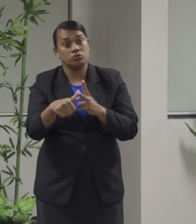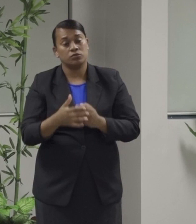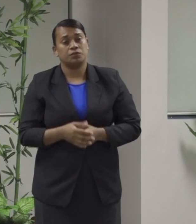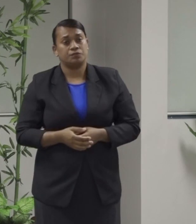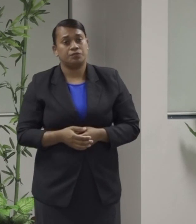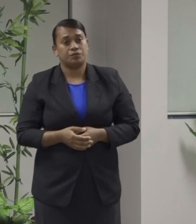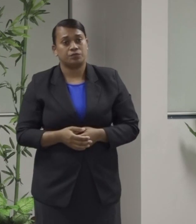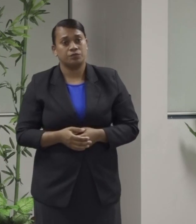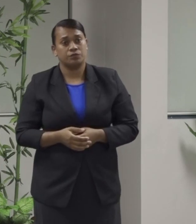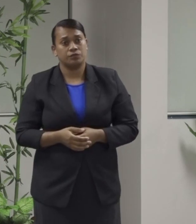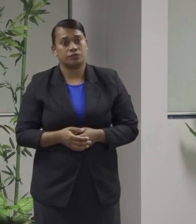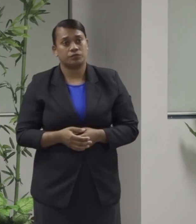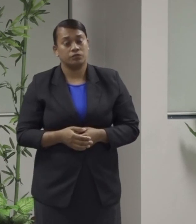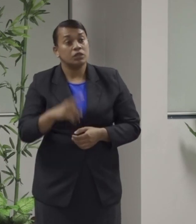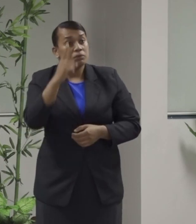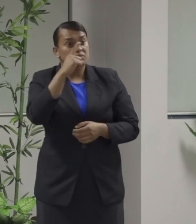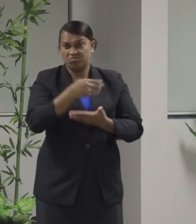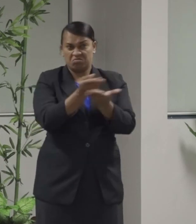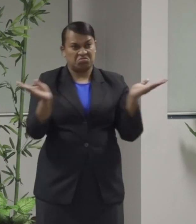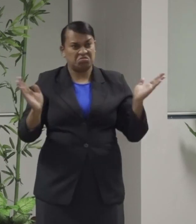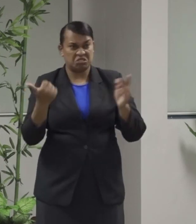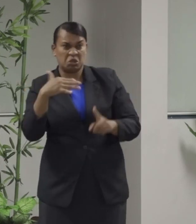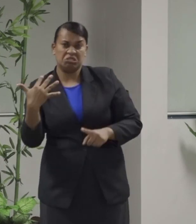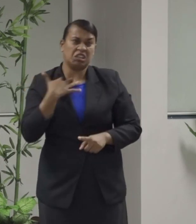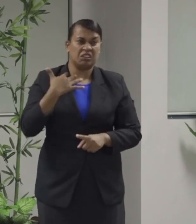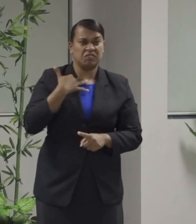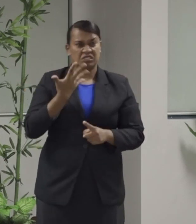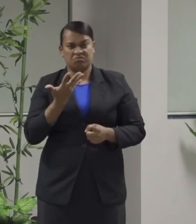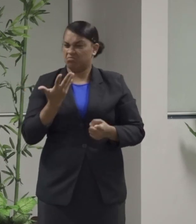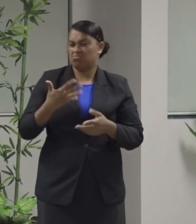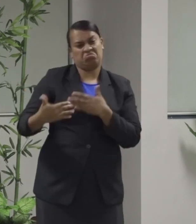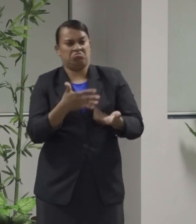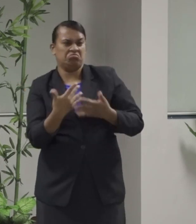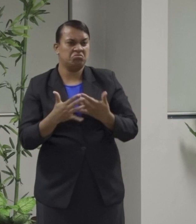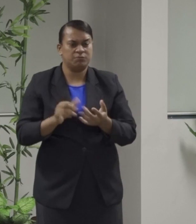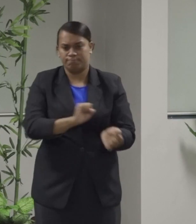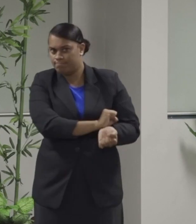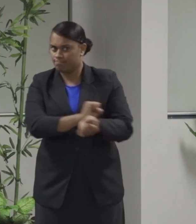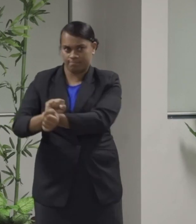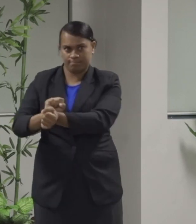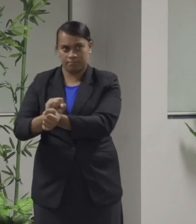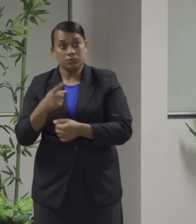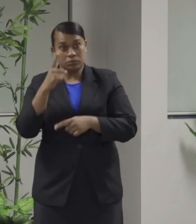take people who are selfish about things to task. Do you have any questions?